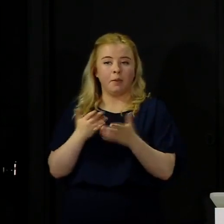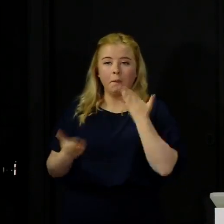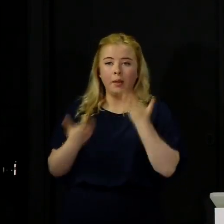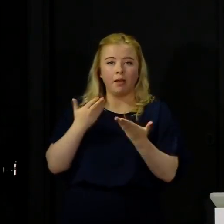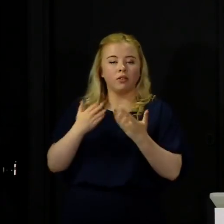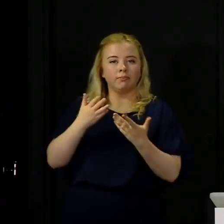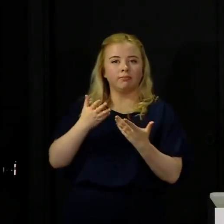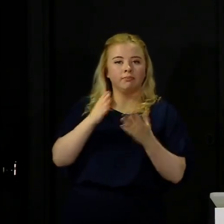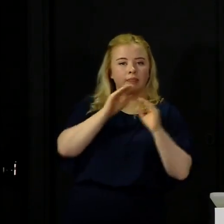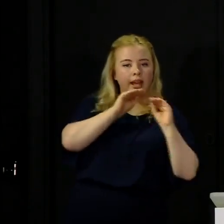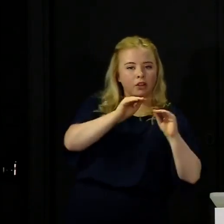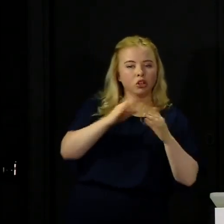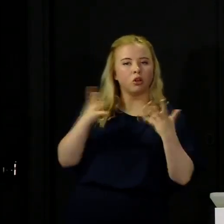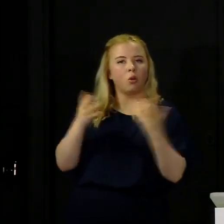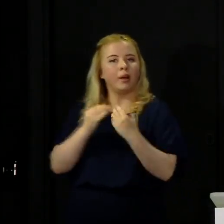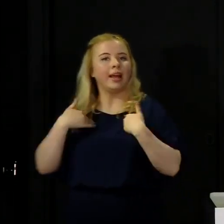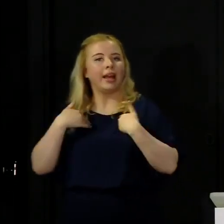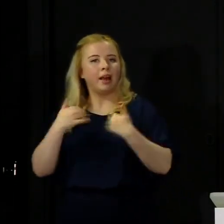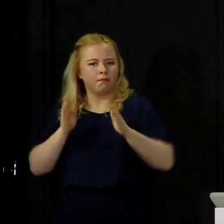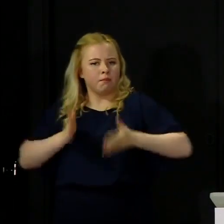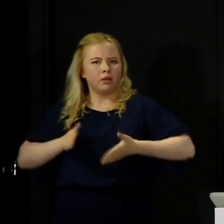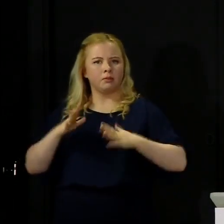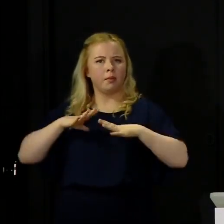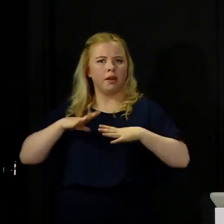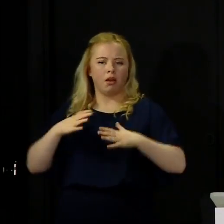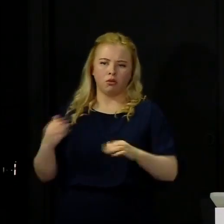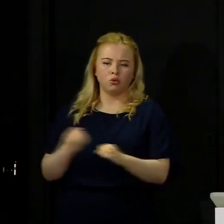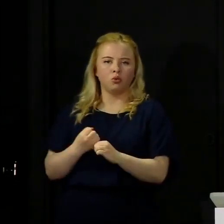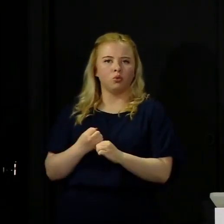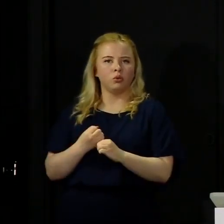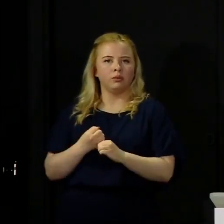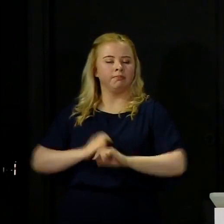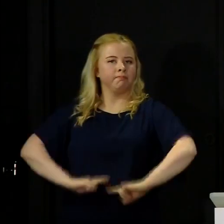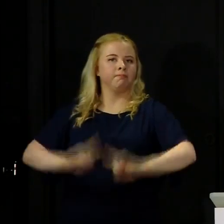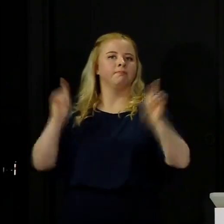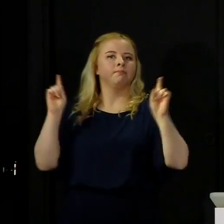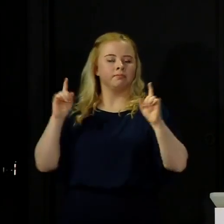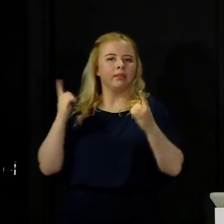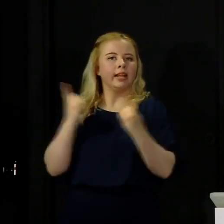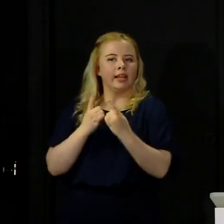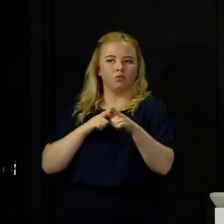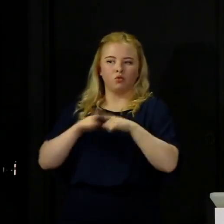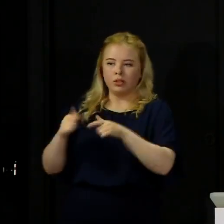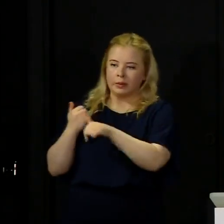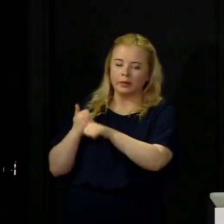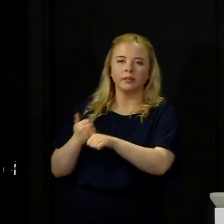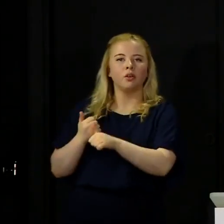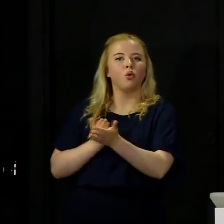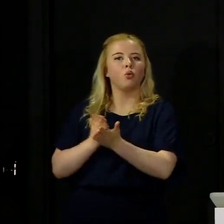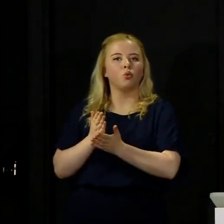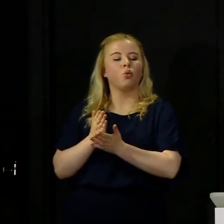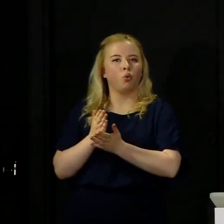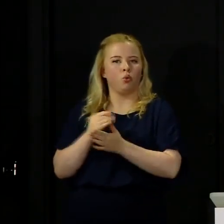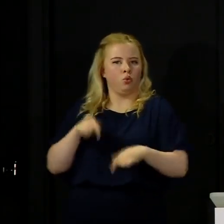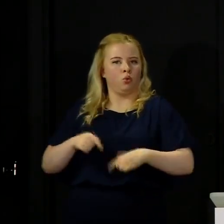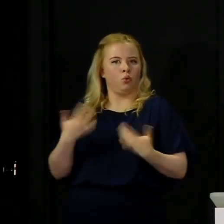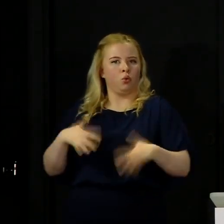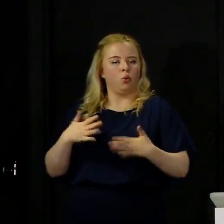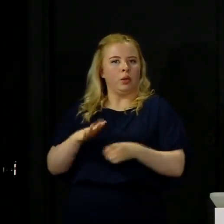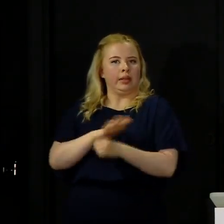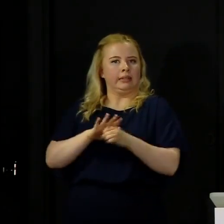comparing education with health, that we must be prepared to do extraordinary things to support people through extraordinary times, and